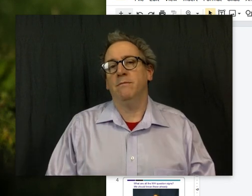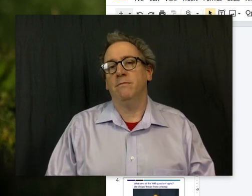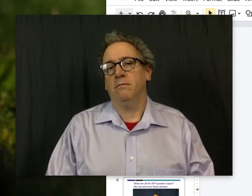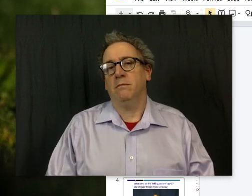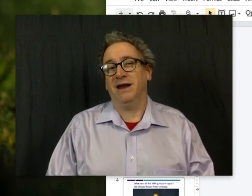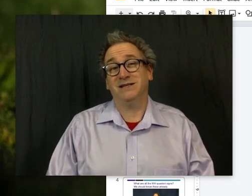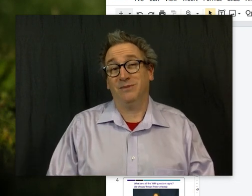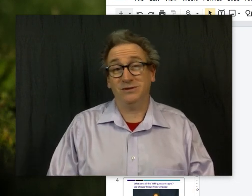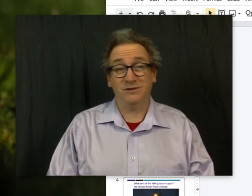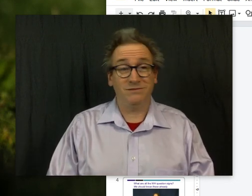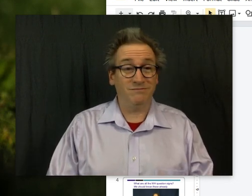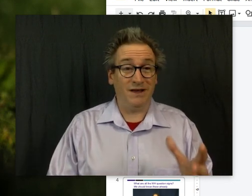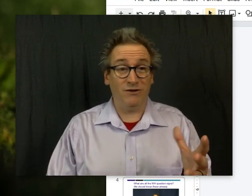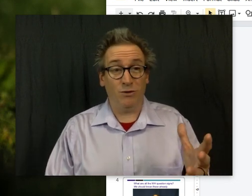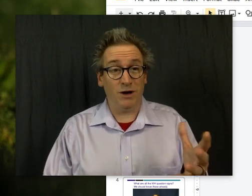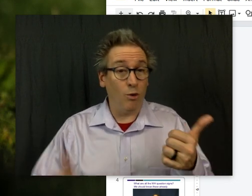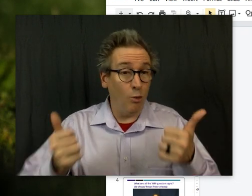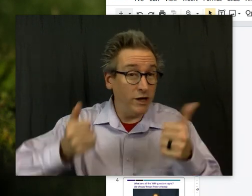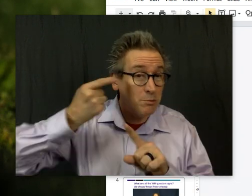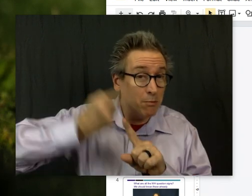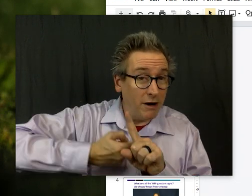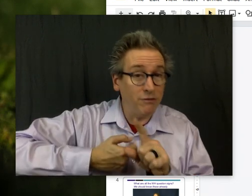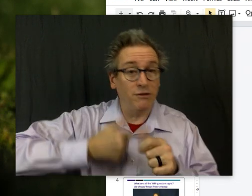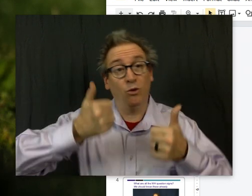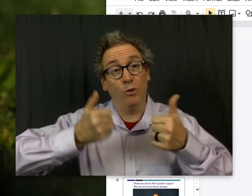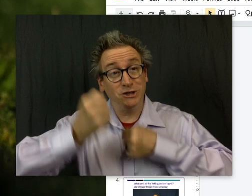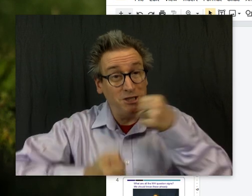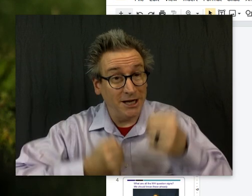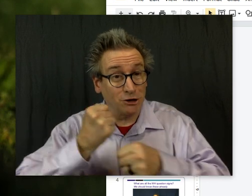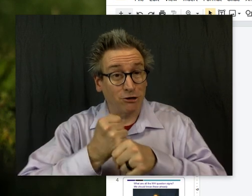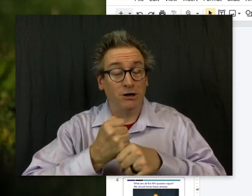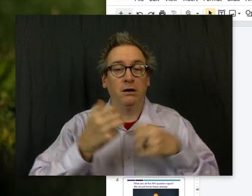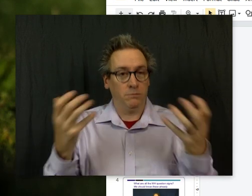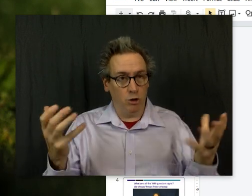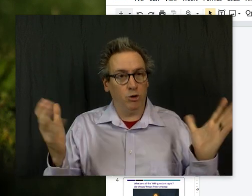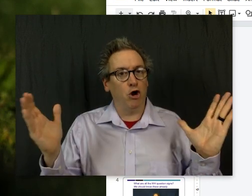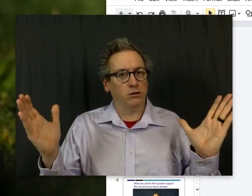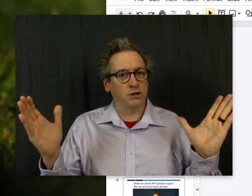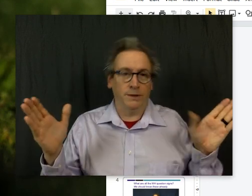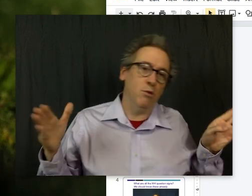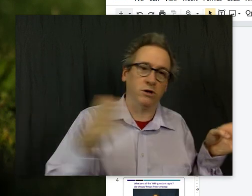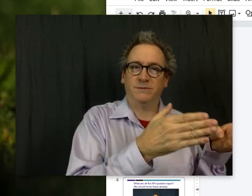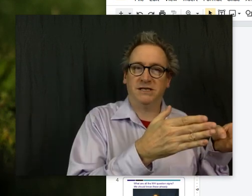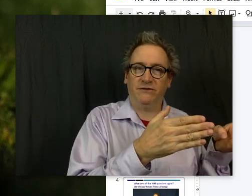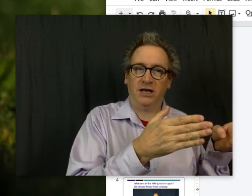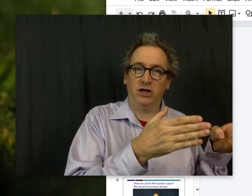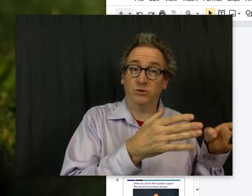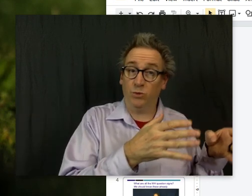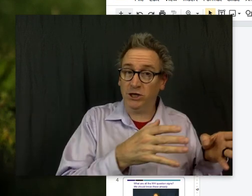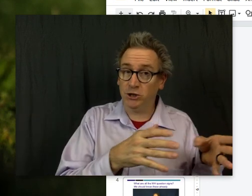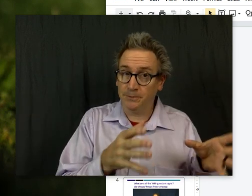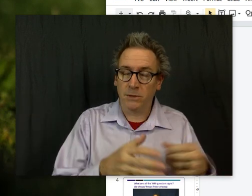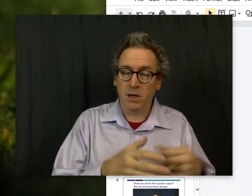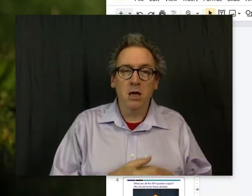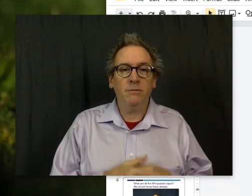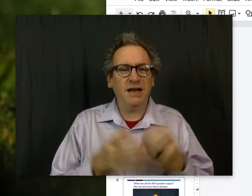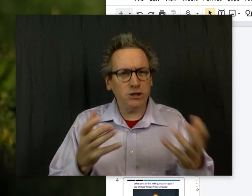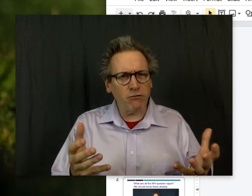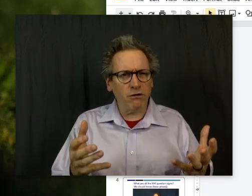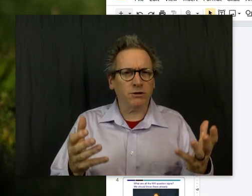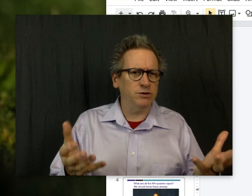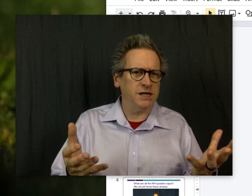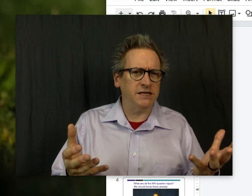And I suppose if you want to, which month, which year, you could also be more specific and use which. But